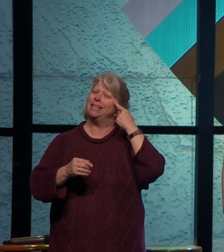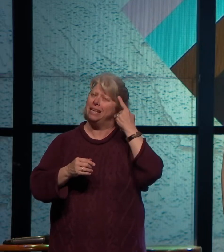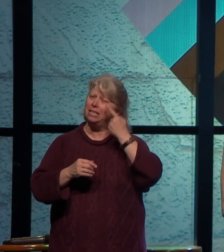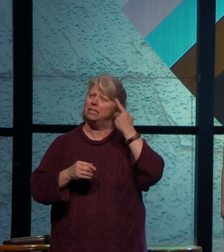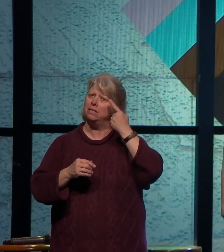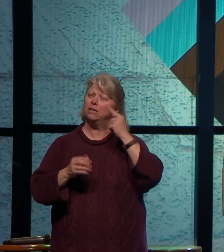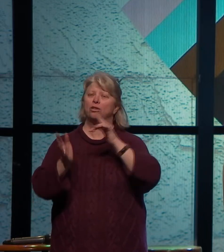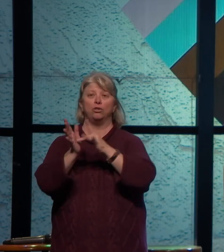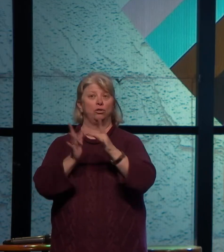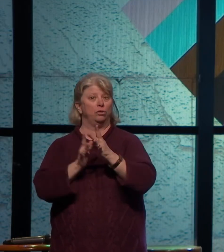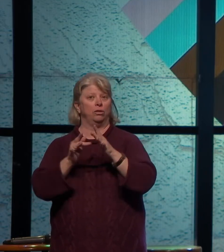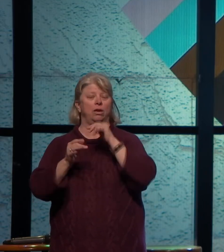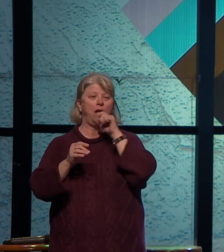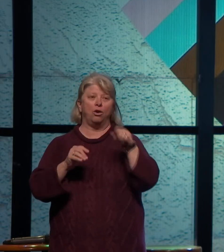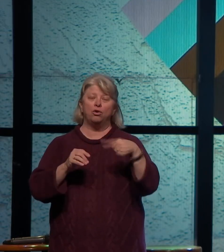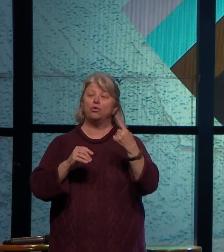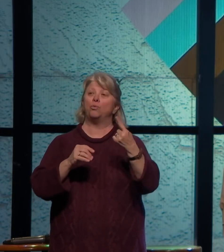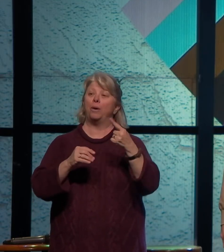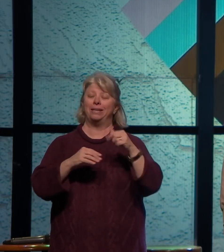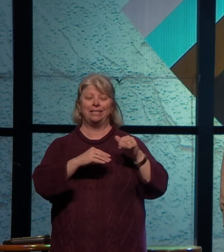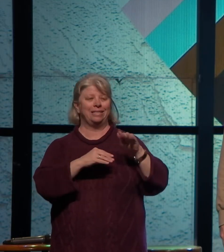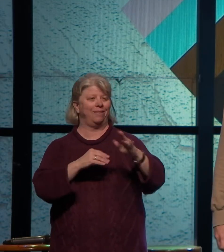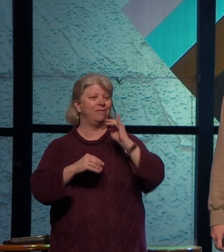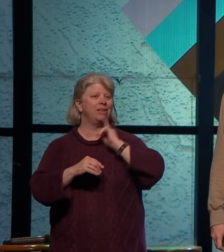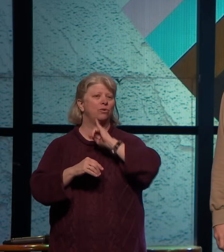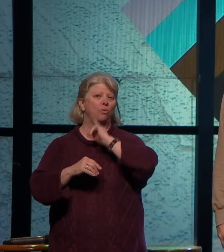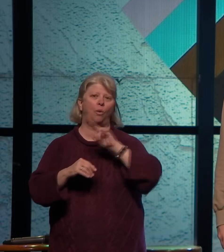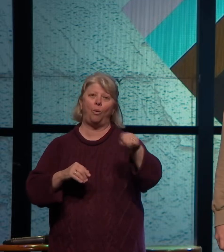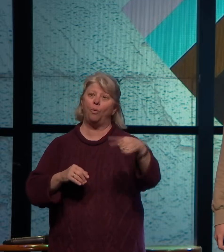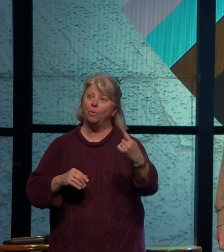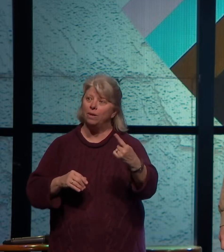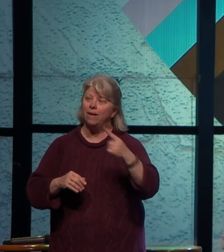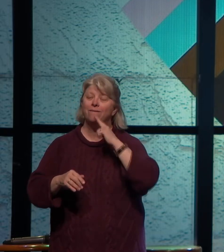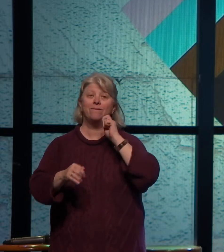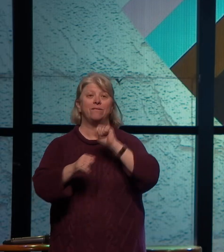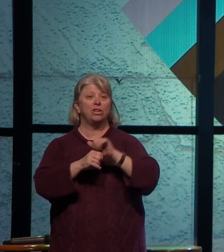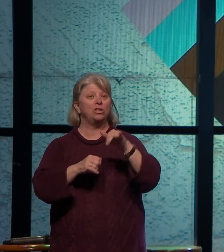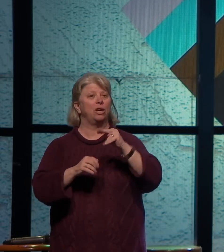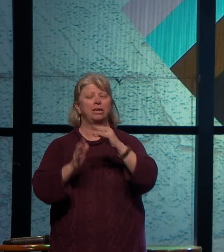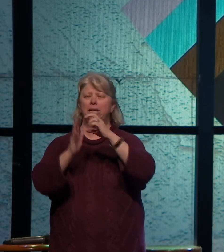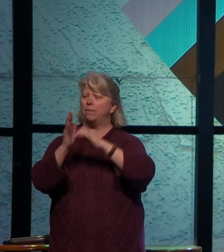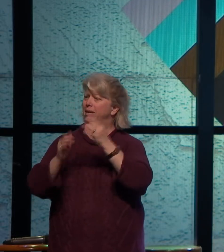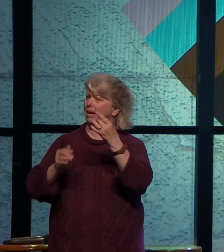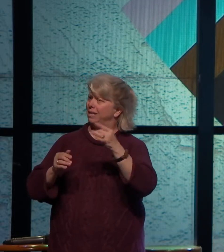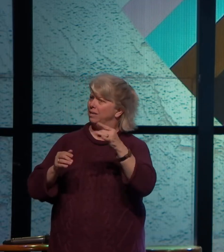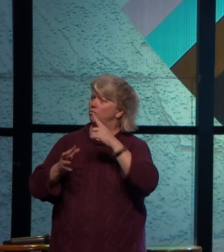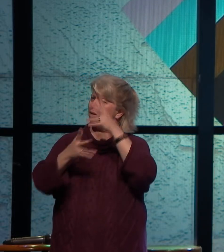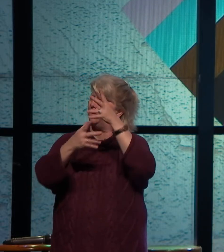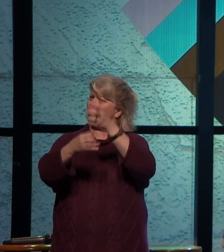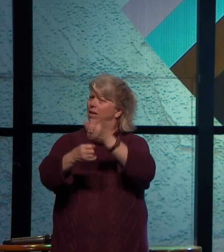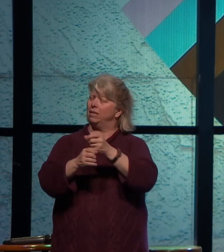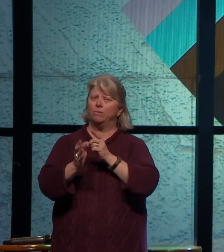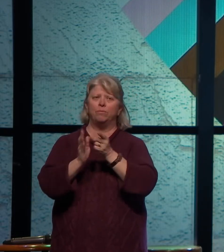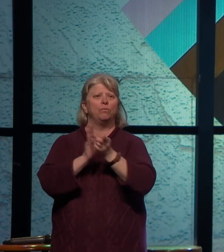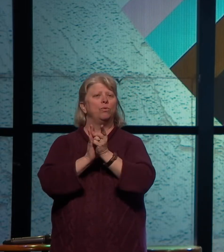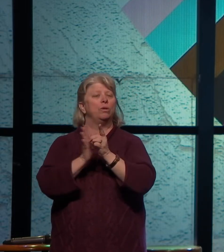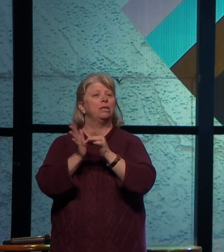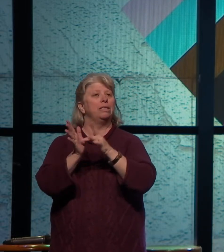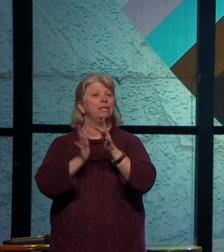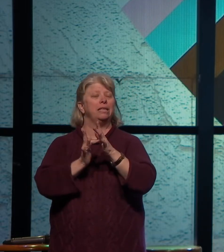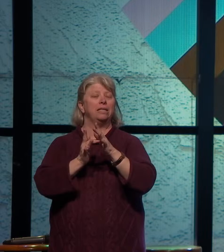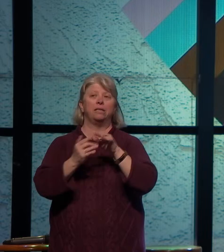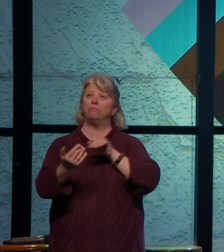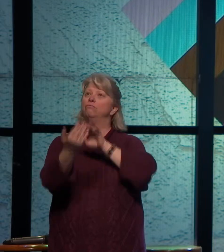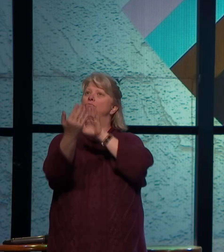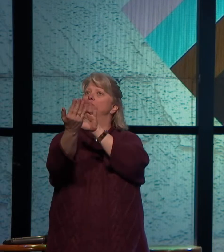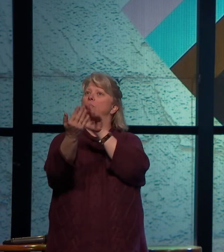Jesus was far more than one sent for Israel. And in fact, in John chapter 18, we have this really fascinating moment where Jesus stands before